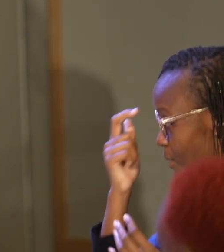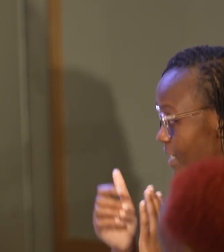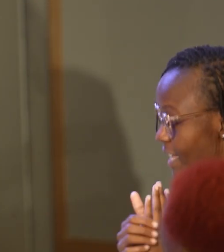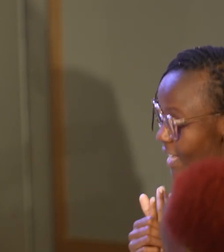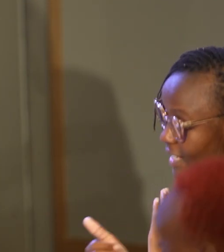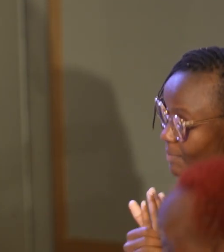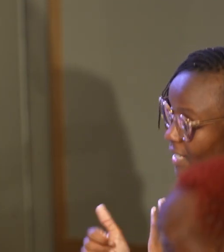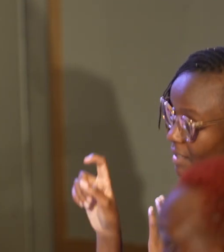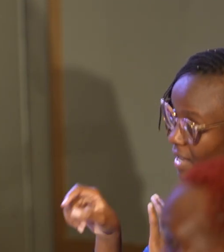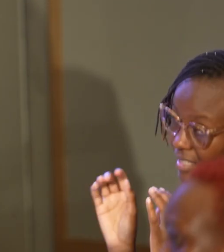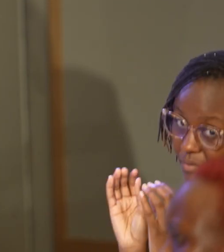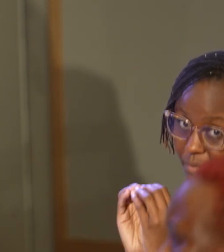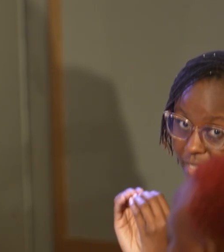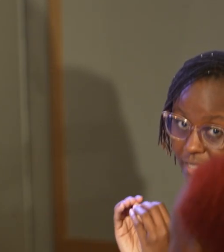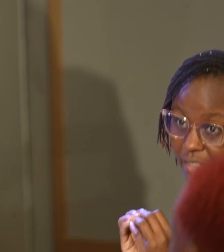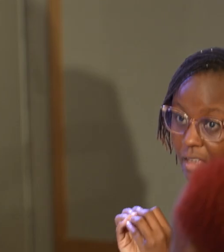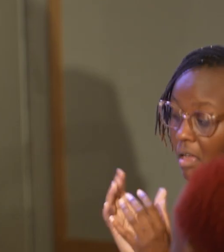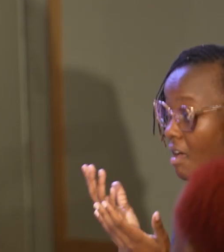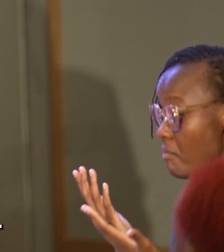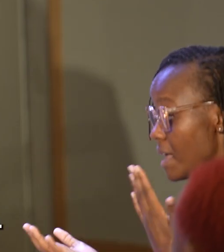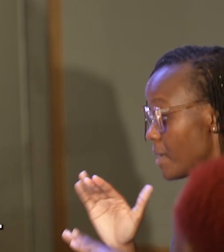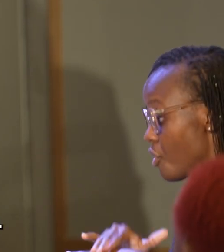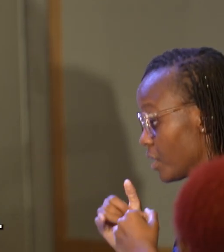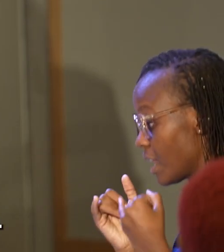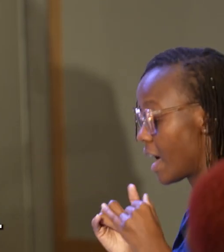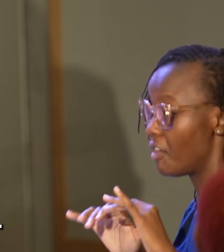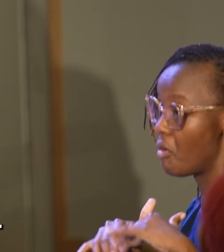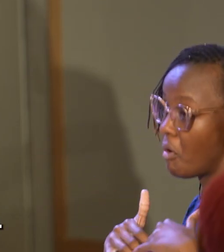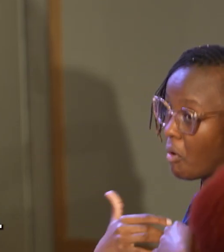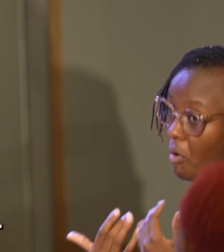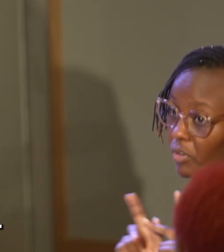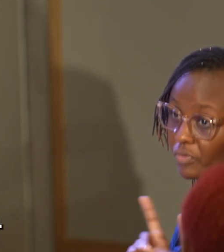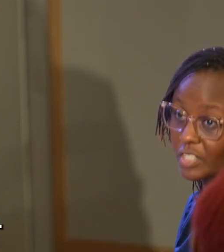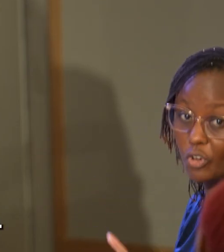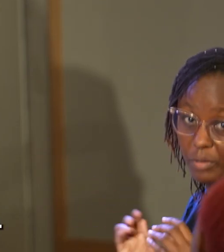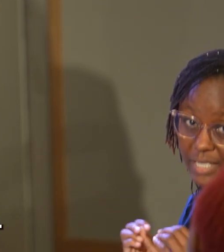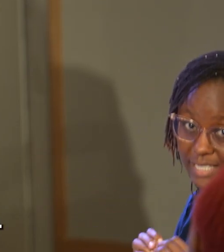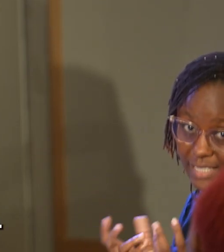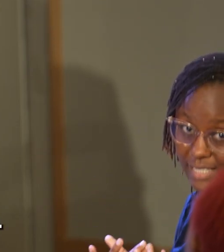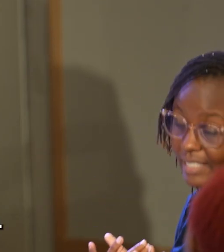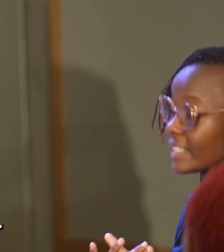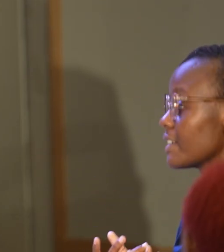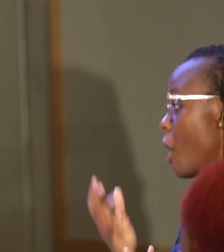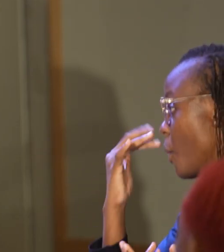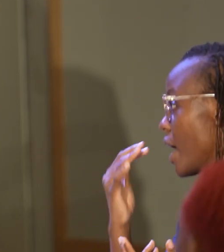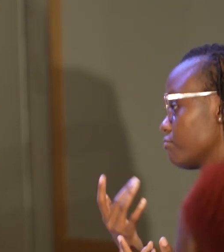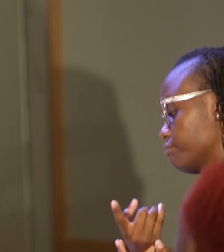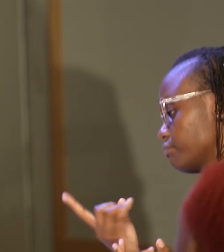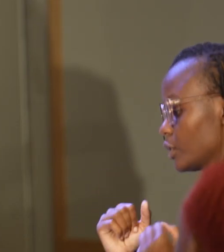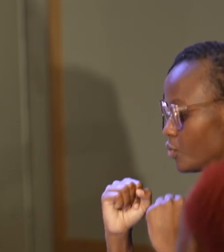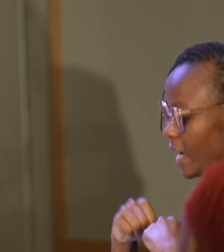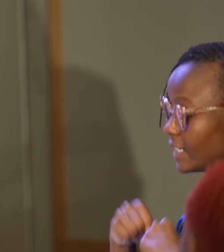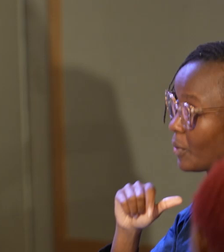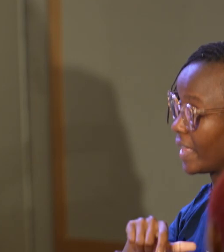must meet, whether it is virtually or in physical meetings, for them to agree.